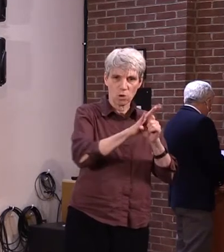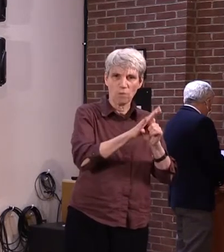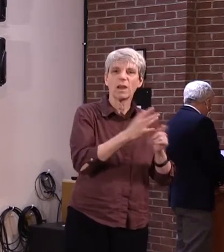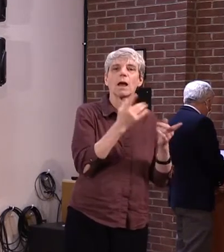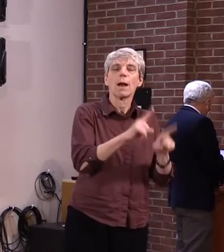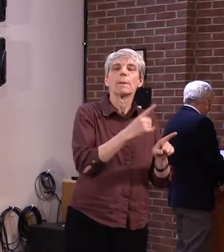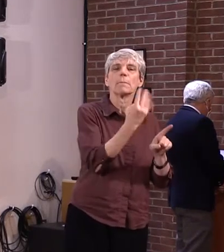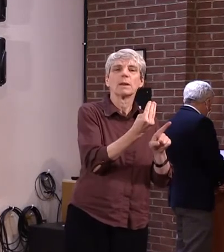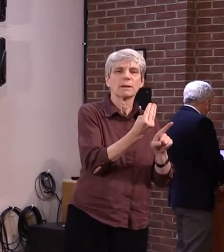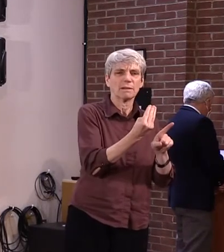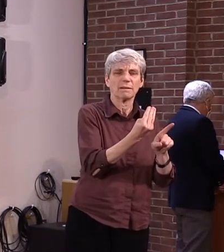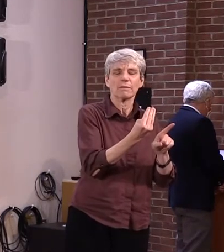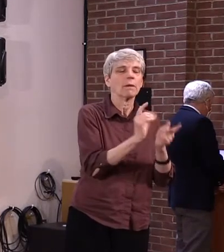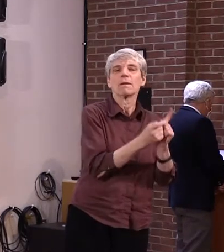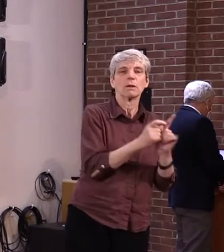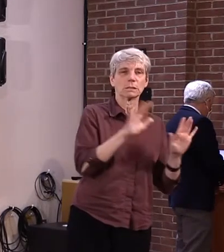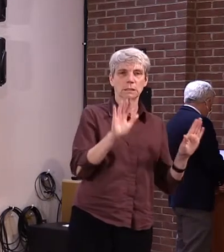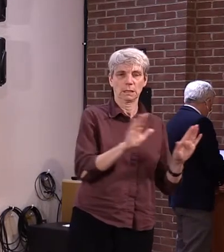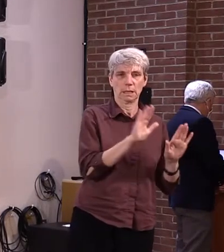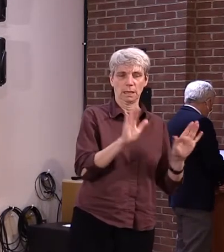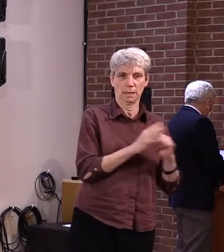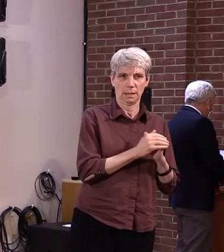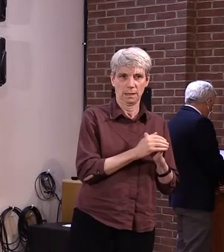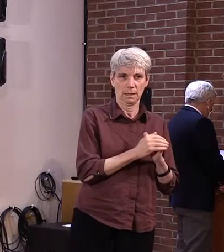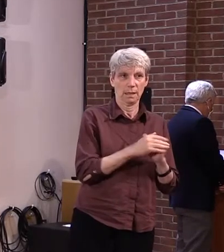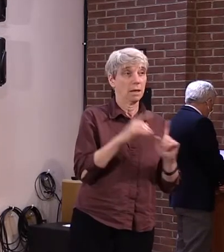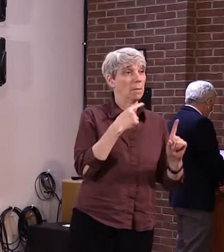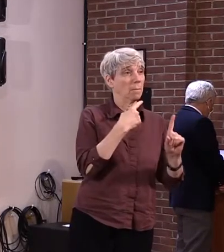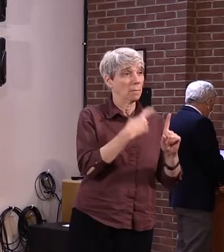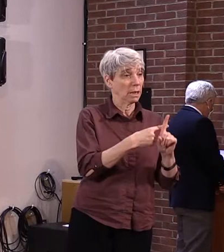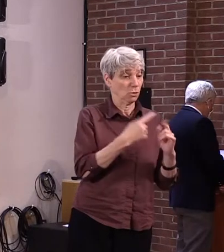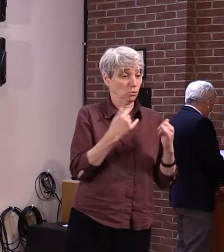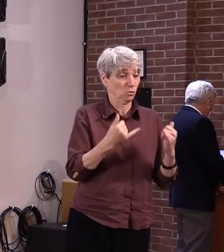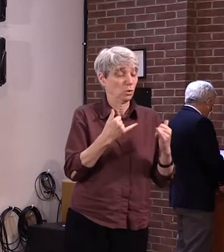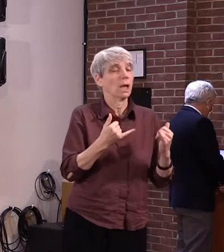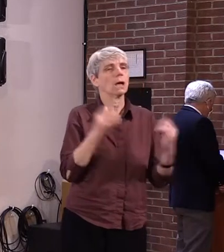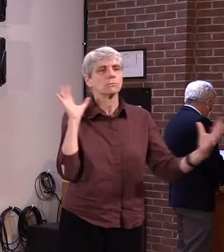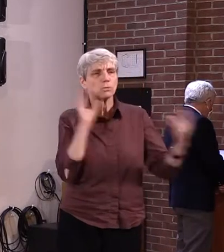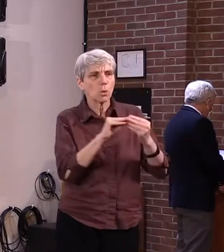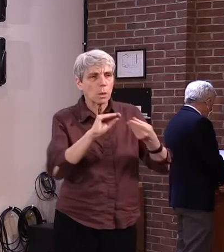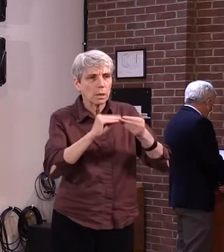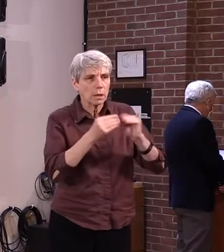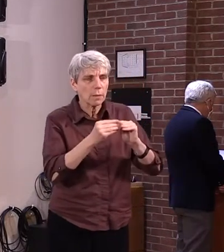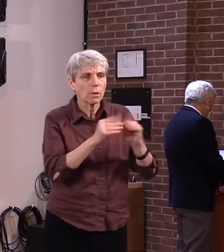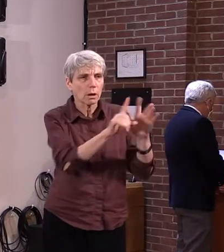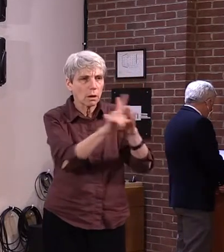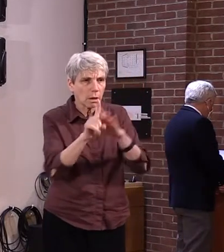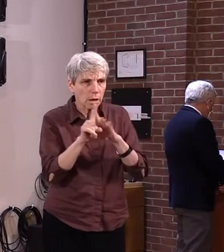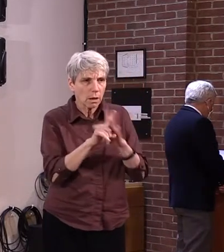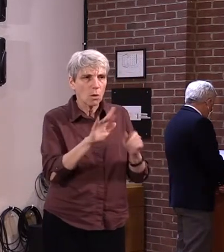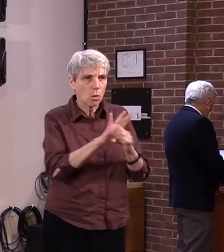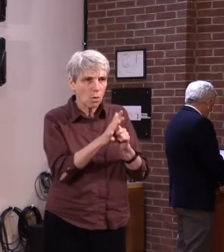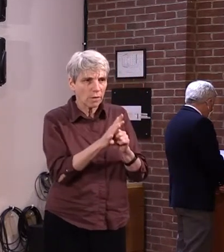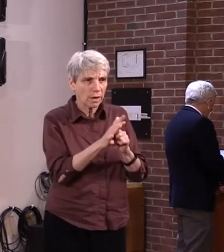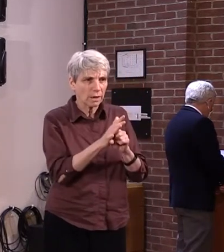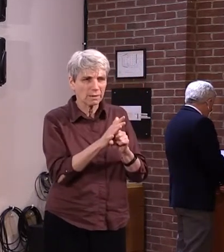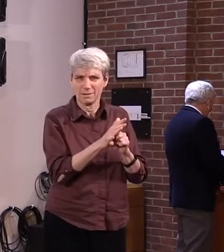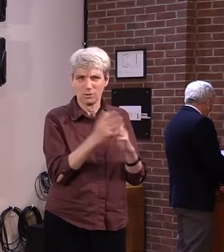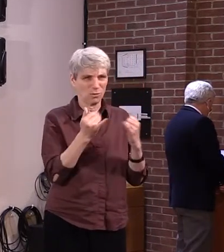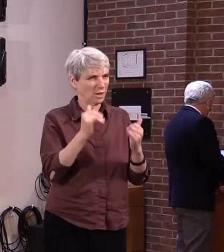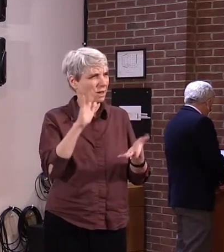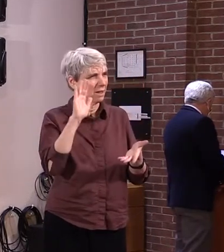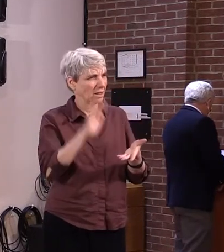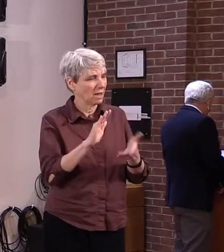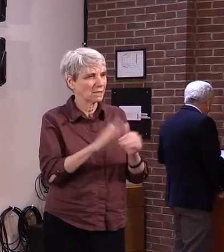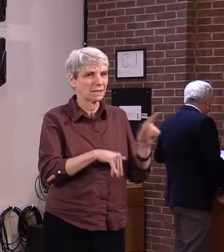total tests performed statewide actually fell compared to yesterday, based on the you know, screen tests